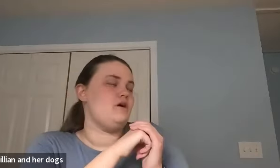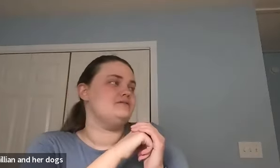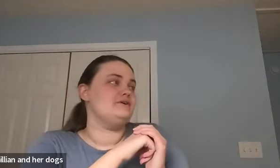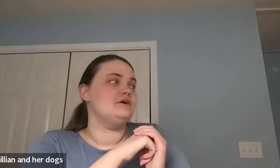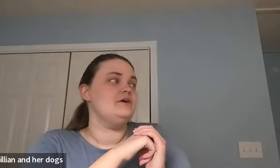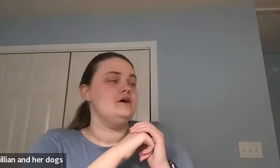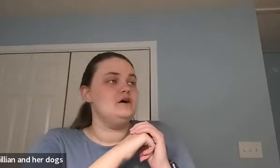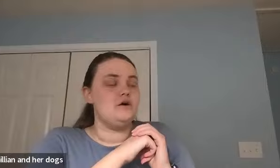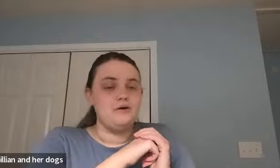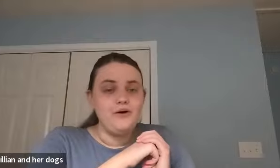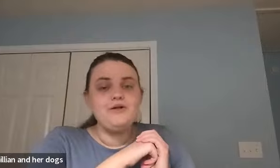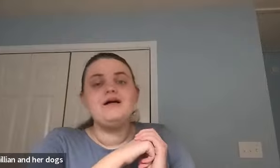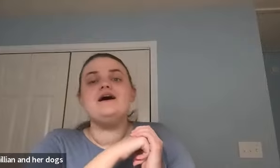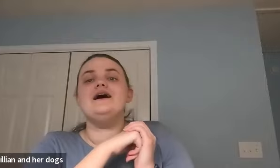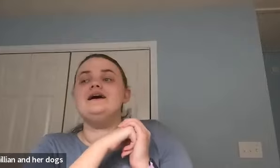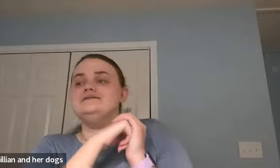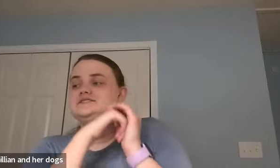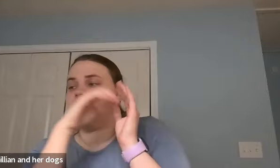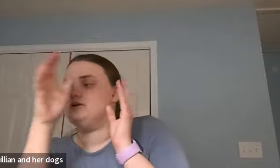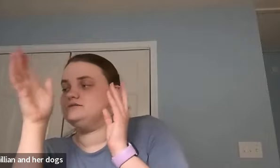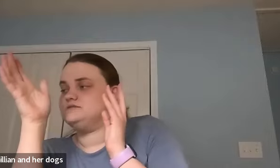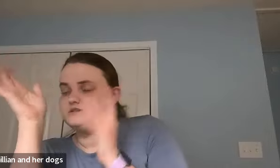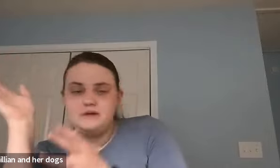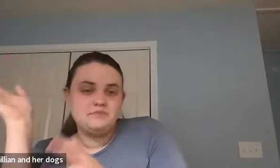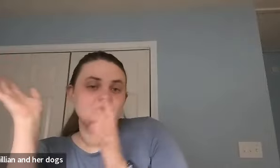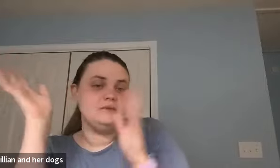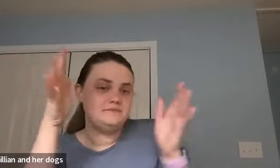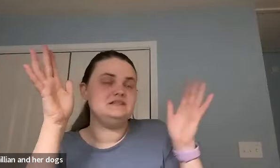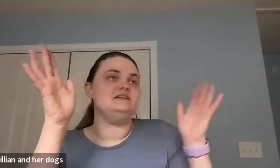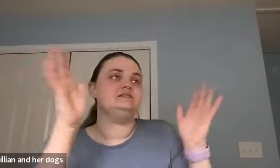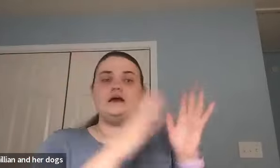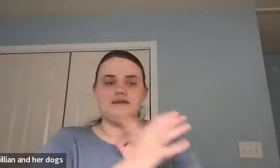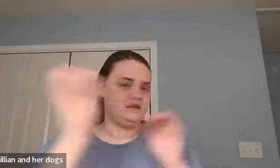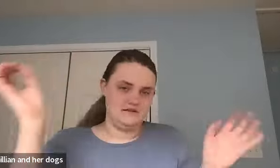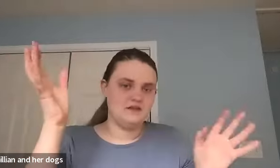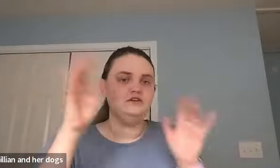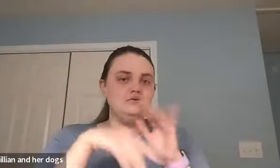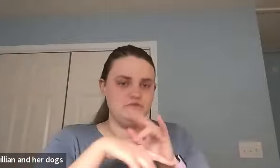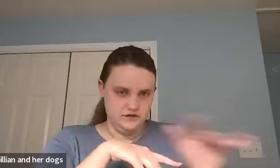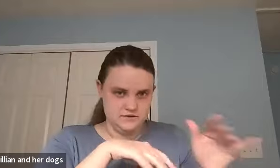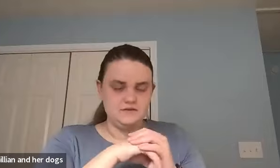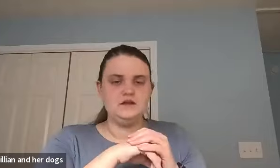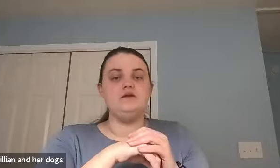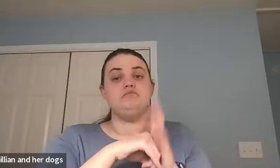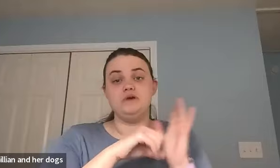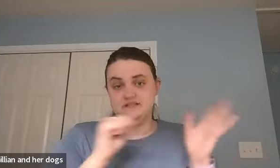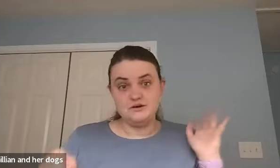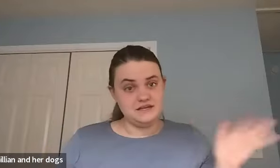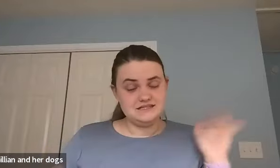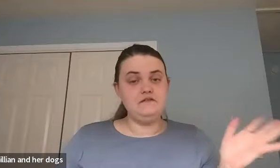one for Coca-Cola, Dr. Pepper, Pepsi, Sprite, none of that. You finger spell. But soda itself has